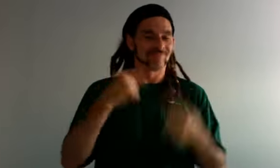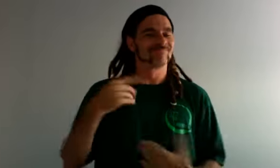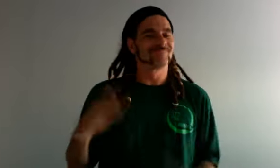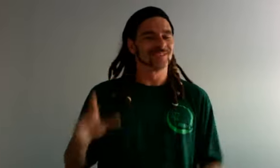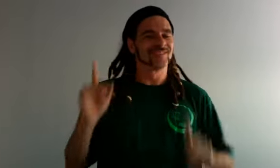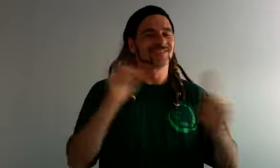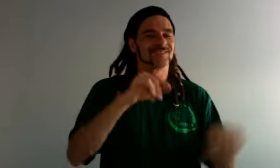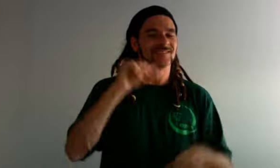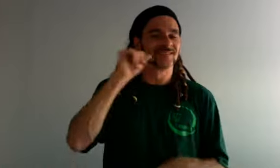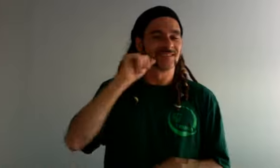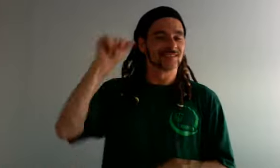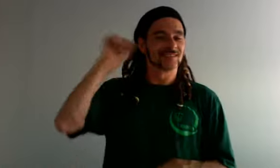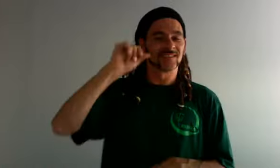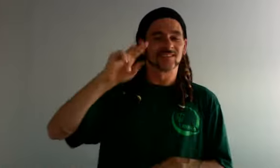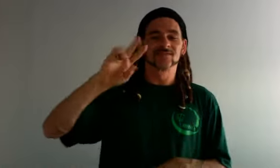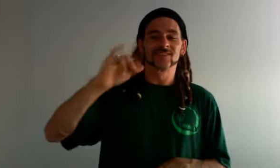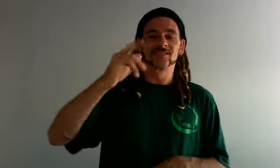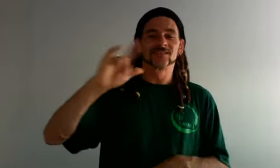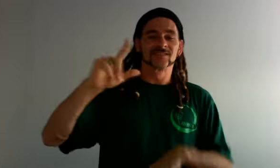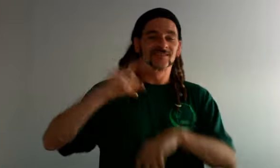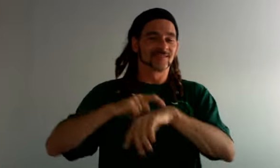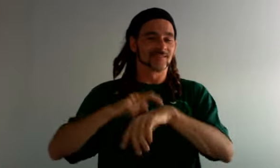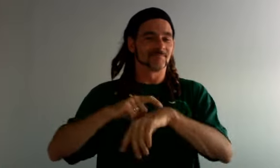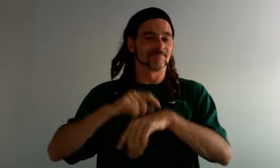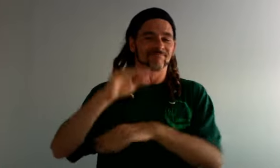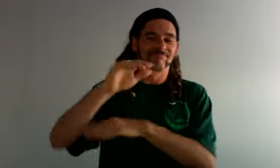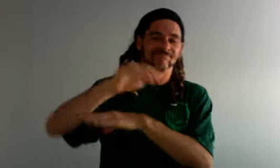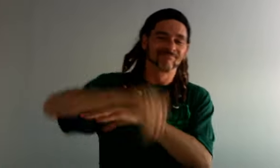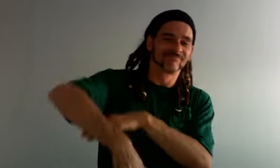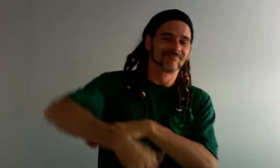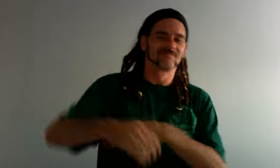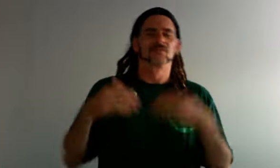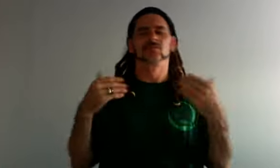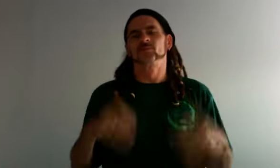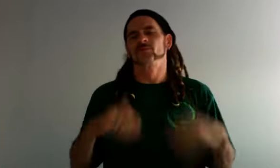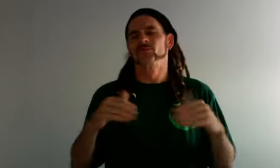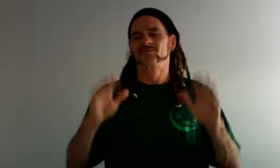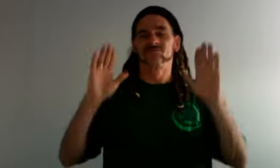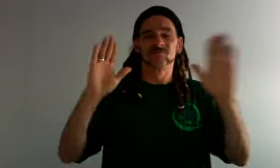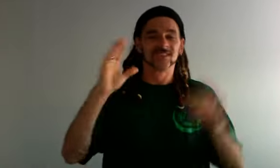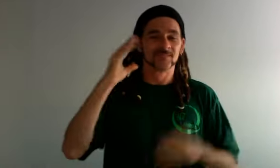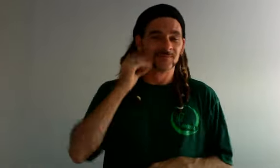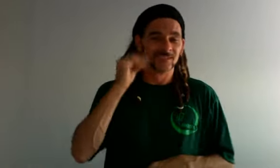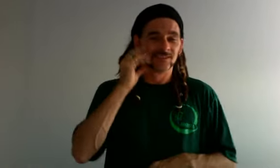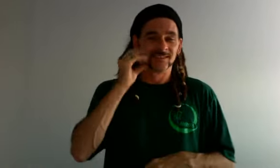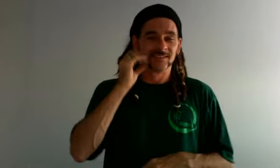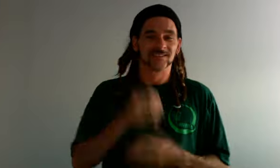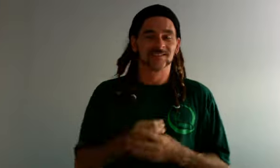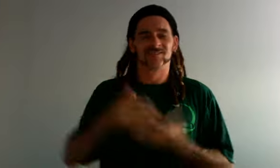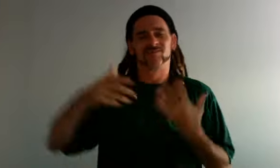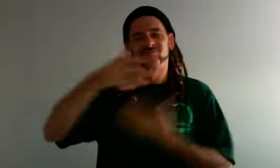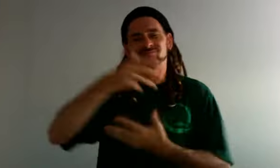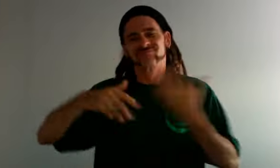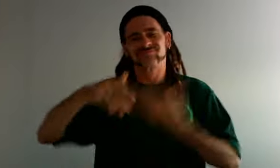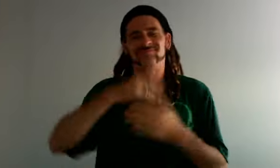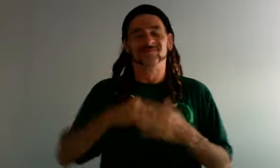a good person. In 2004, while awaiting trial, he not only renounced his gang affiliation, but decided